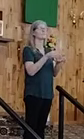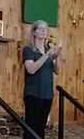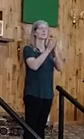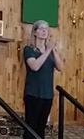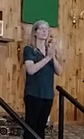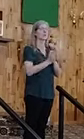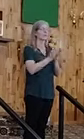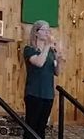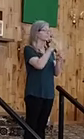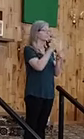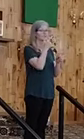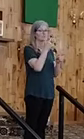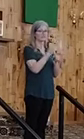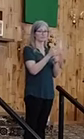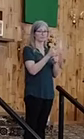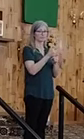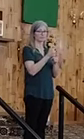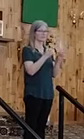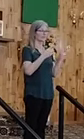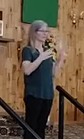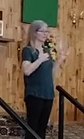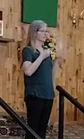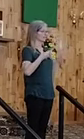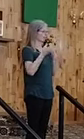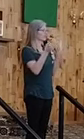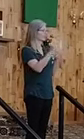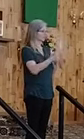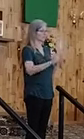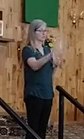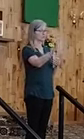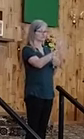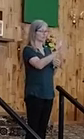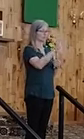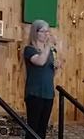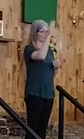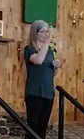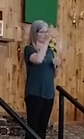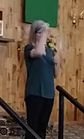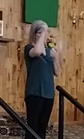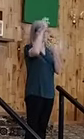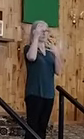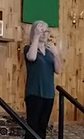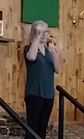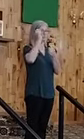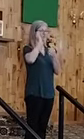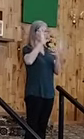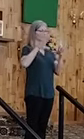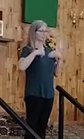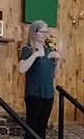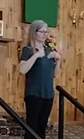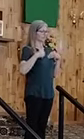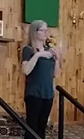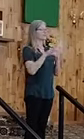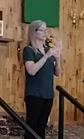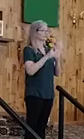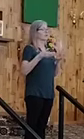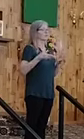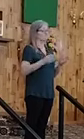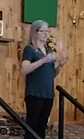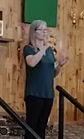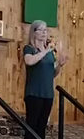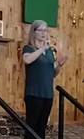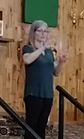brothers and sisters, that my sacrifice and yours may be acceptable to God the Father, the Almighty. May the Lord